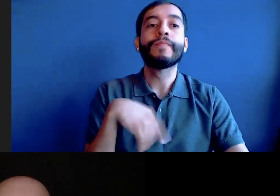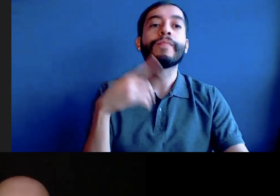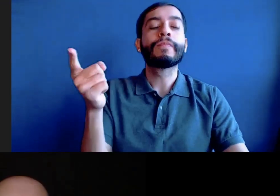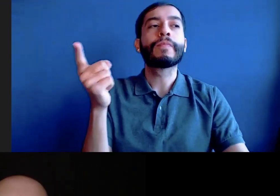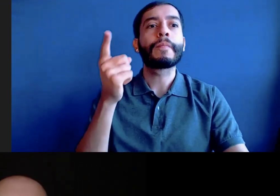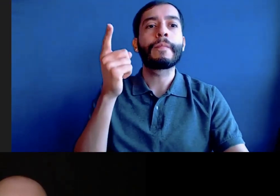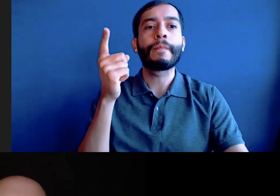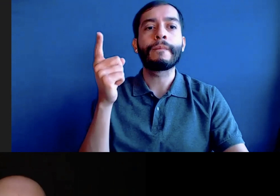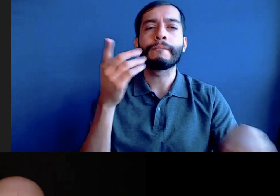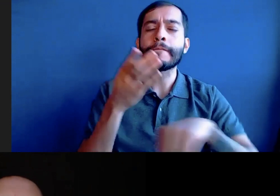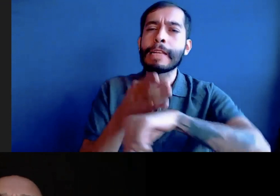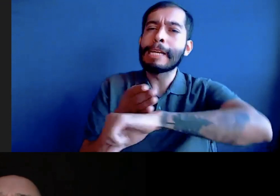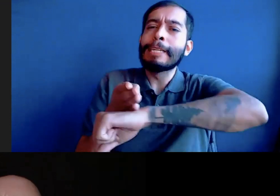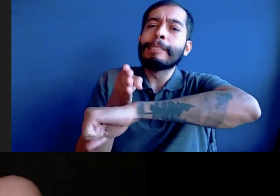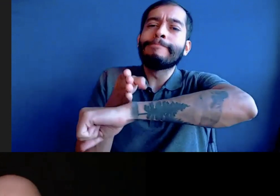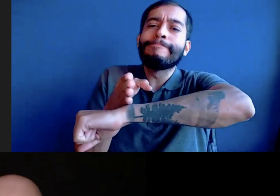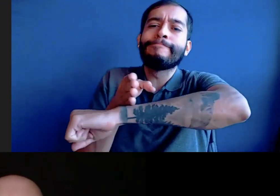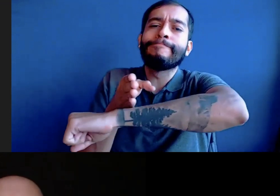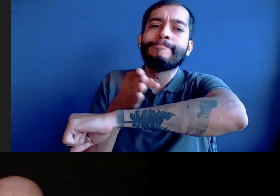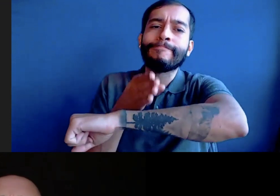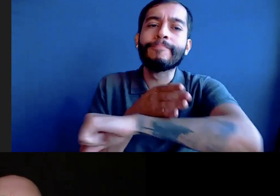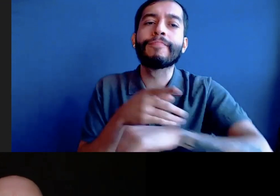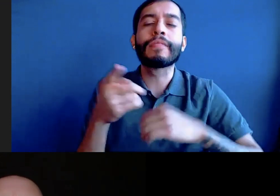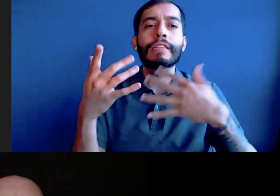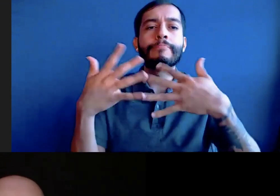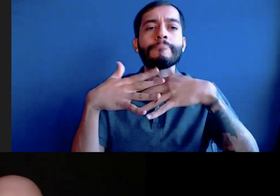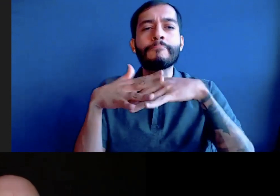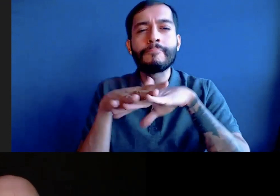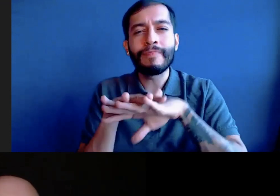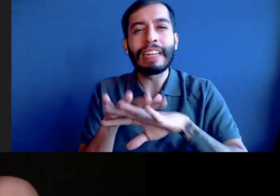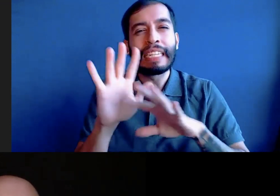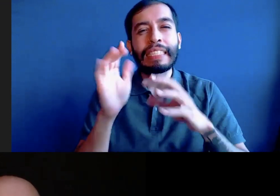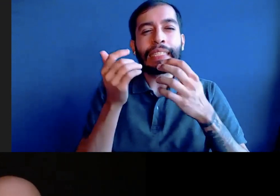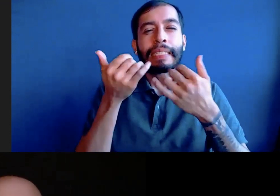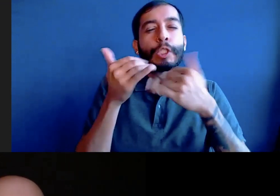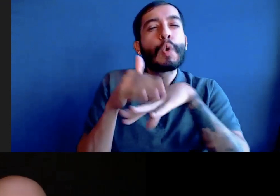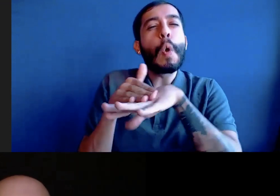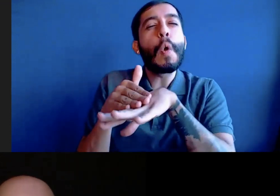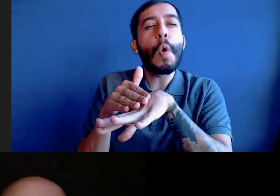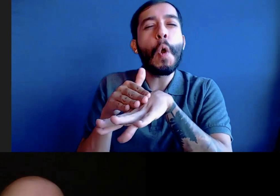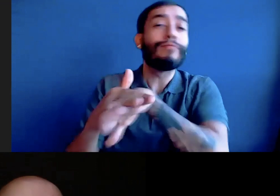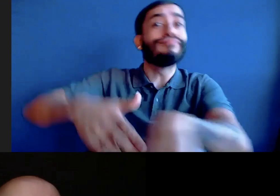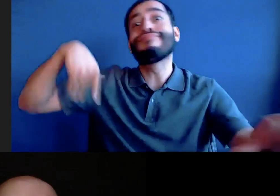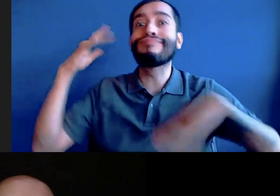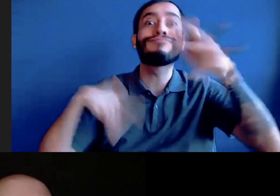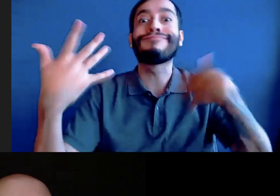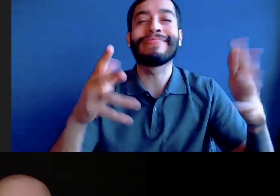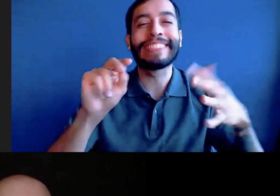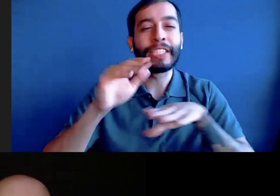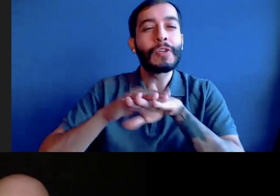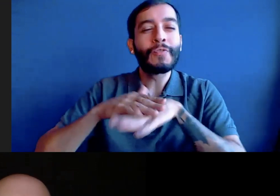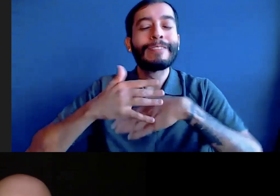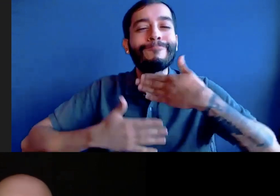into the mainstream industry, they're still pretty slow. And certain things kind of supercharge them, really. And this, curiously enough, has been one of these